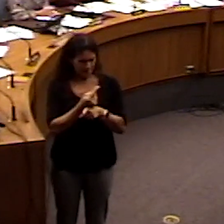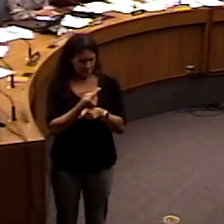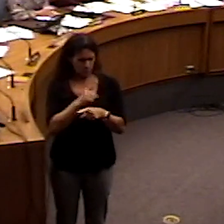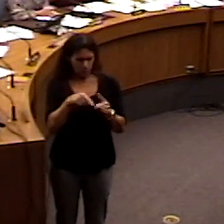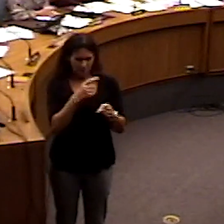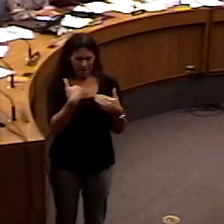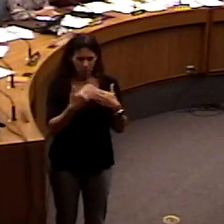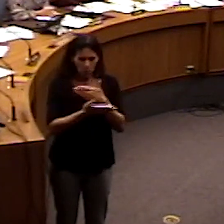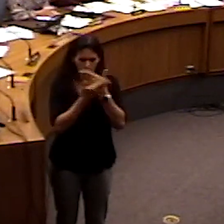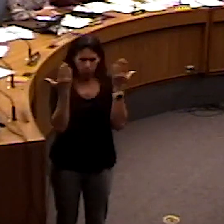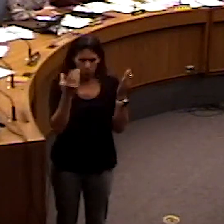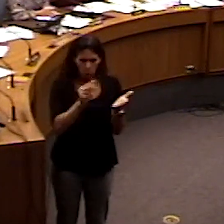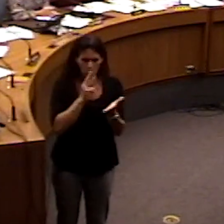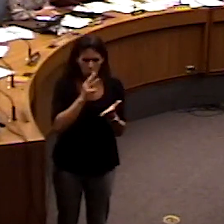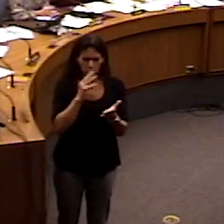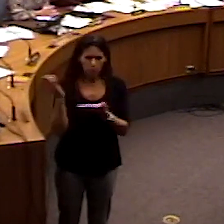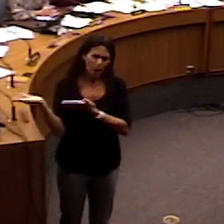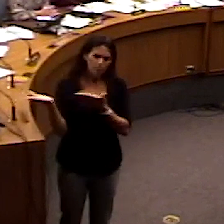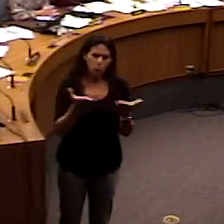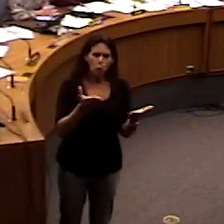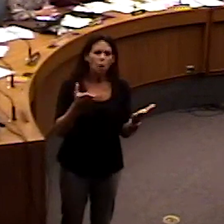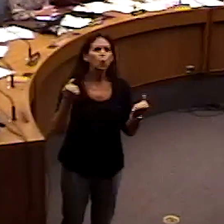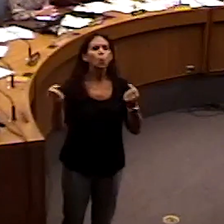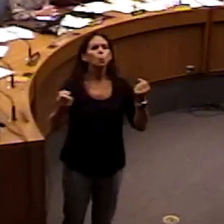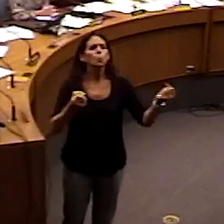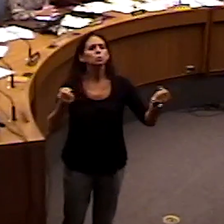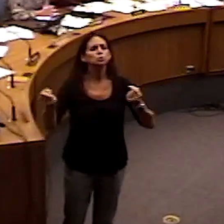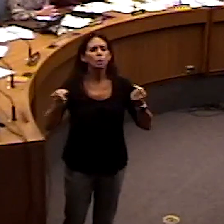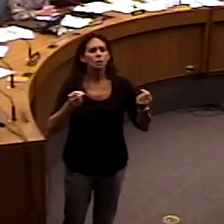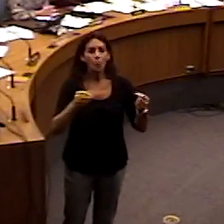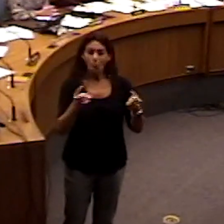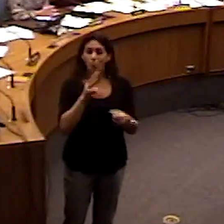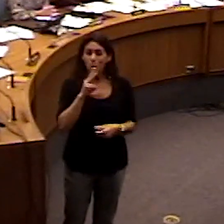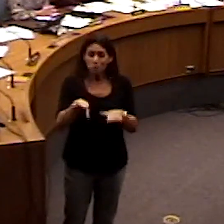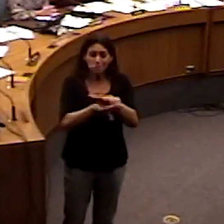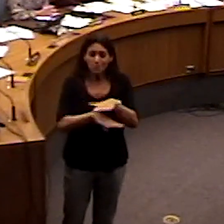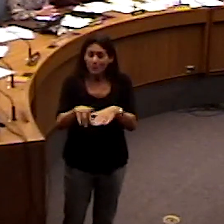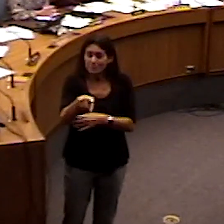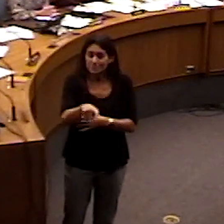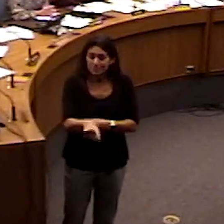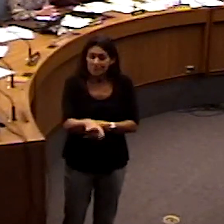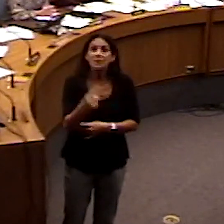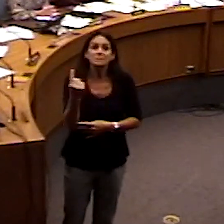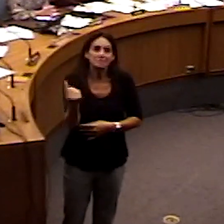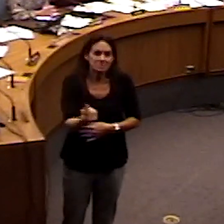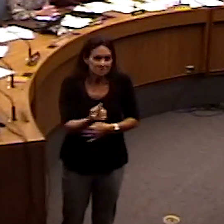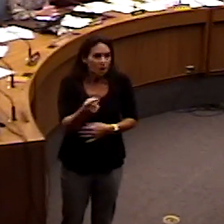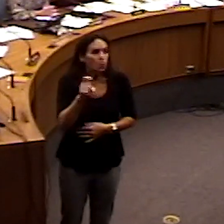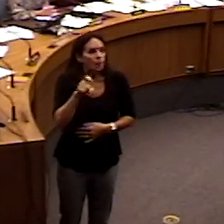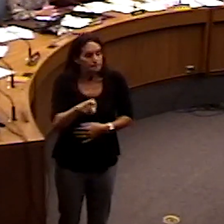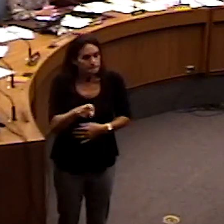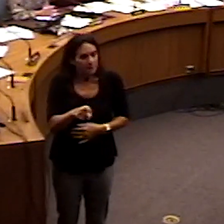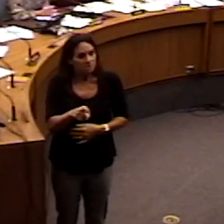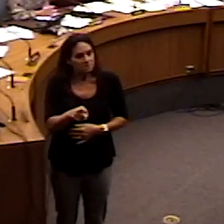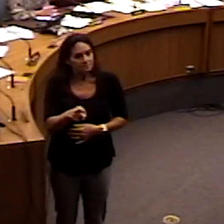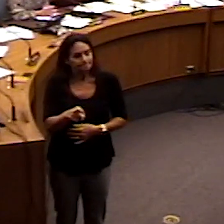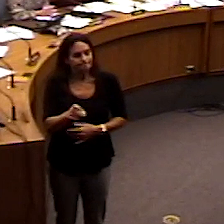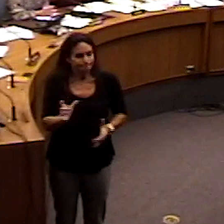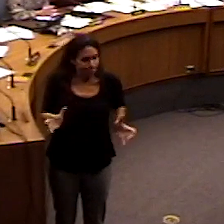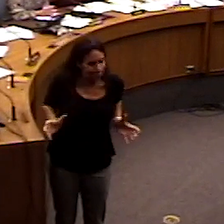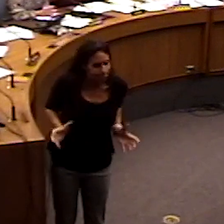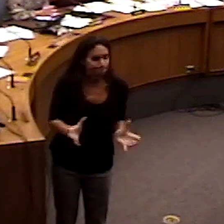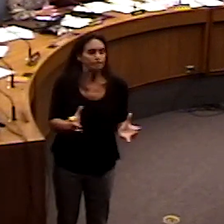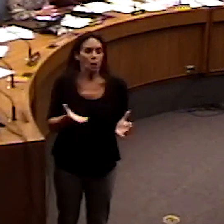They brought in water supply. And water is a basic need. So somebody has to light a fire through the system